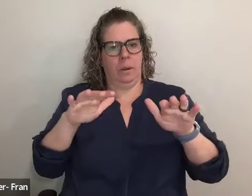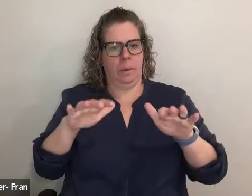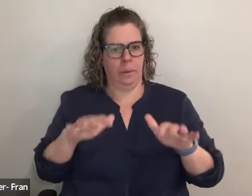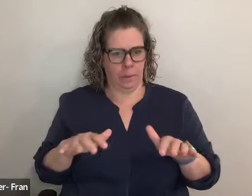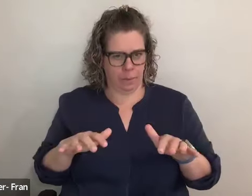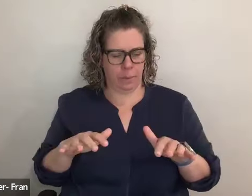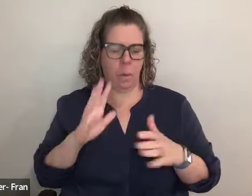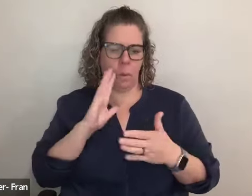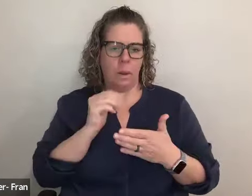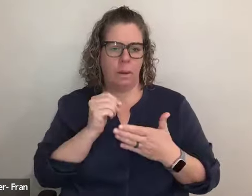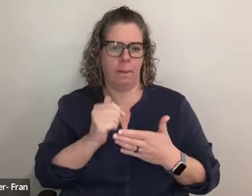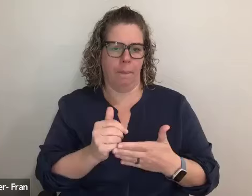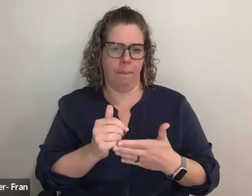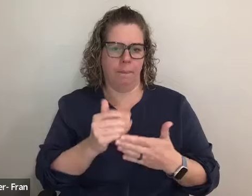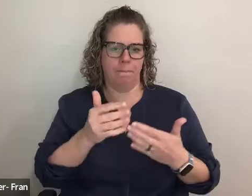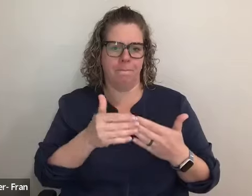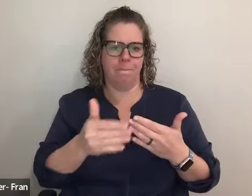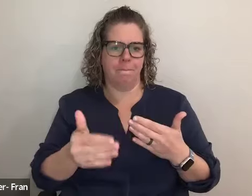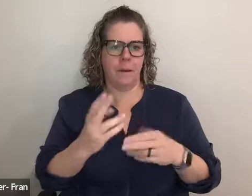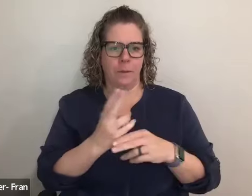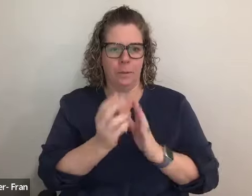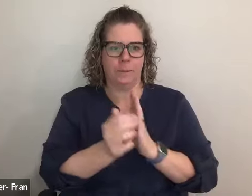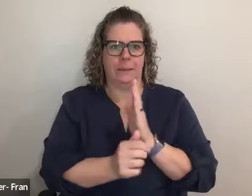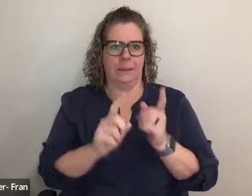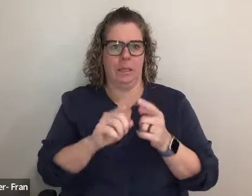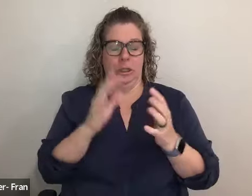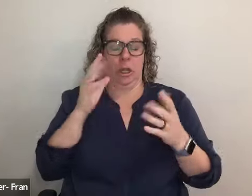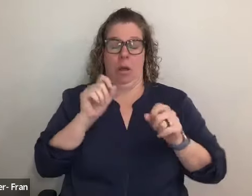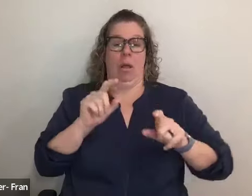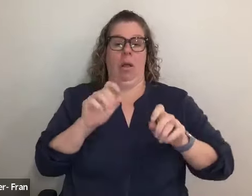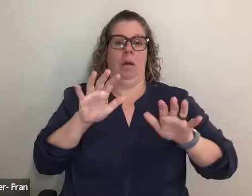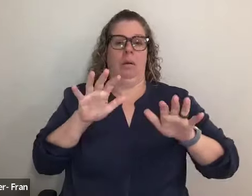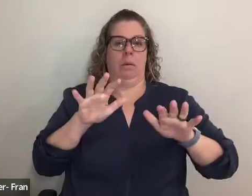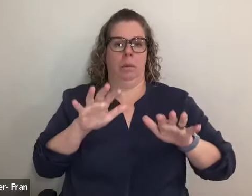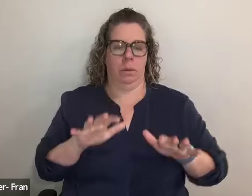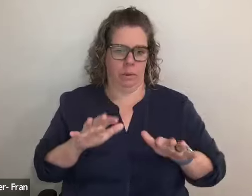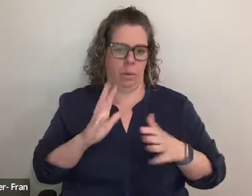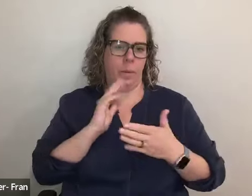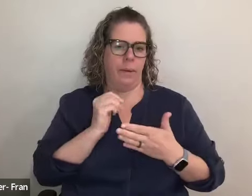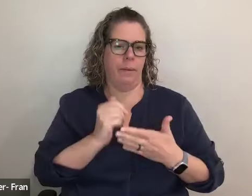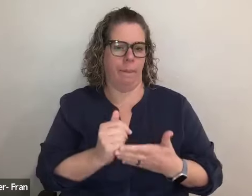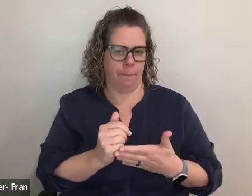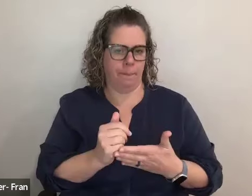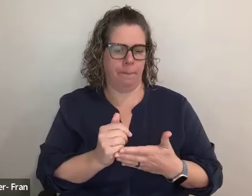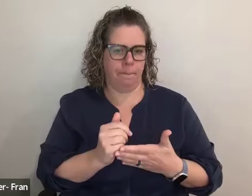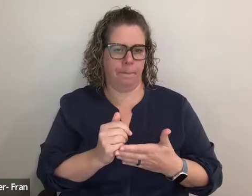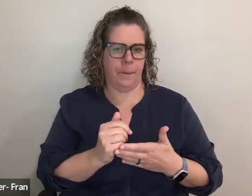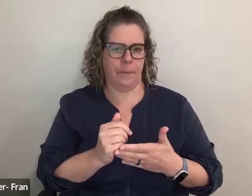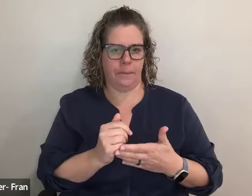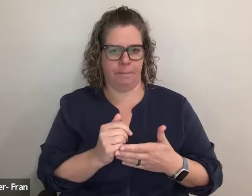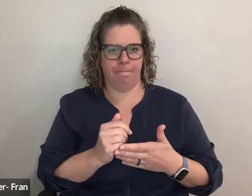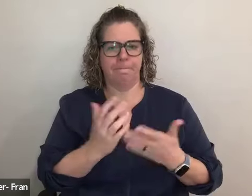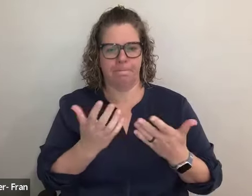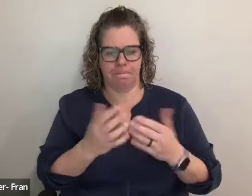regulation and using our skills can help navigate the world a lot easier.